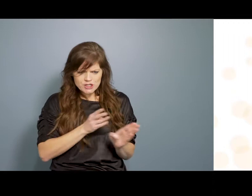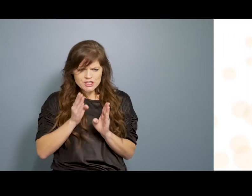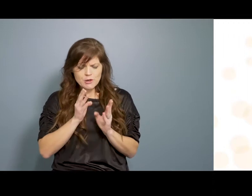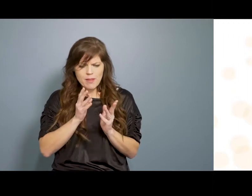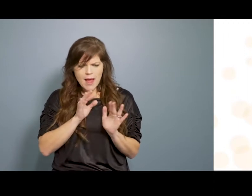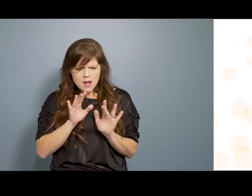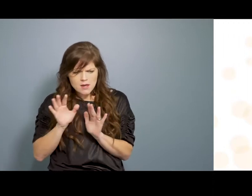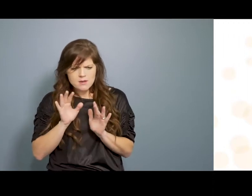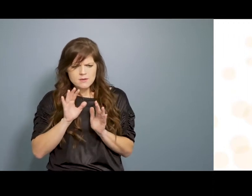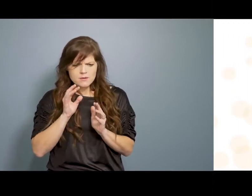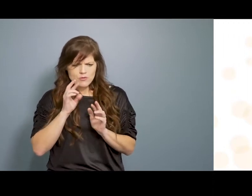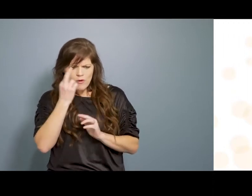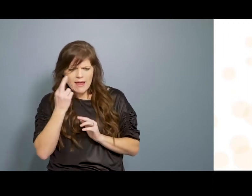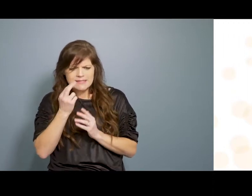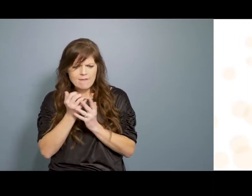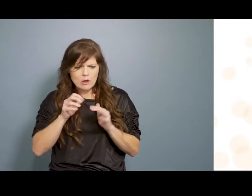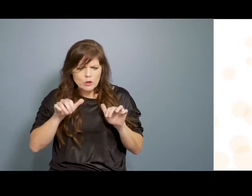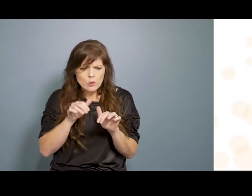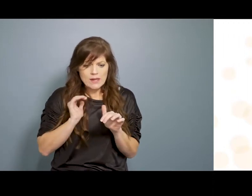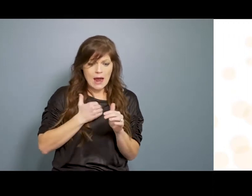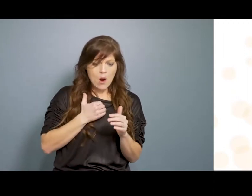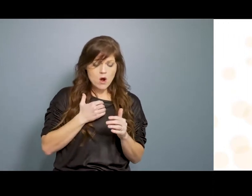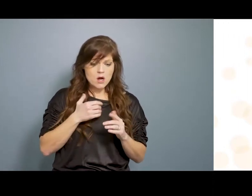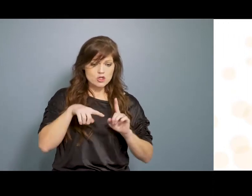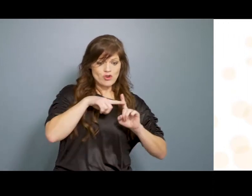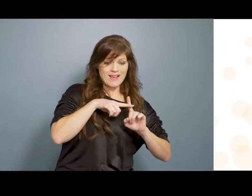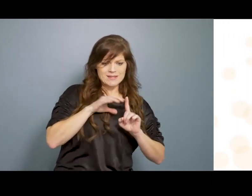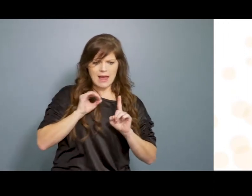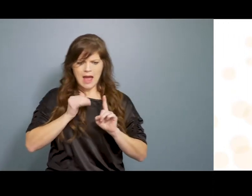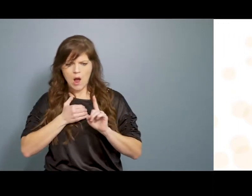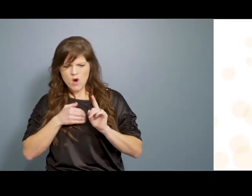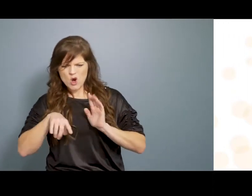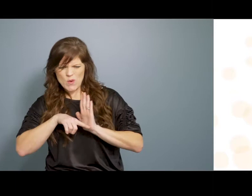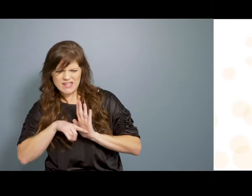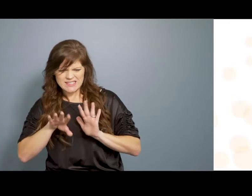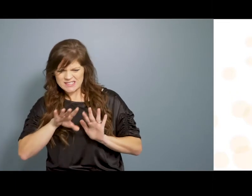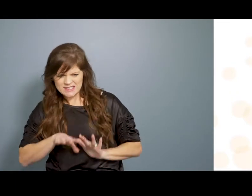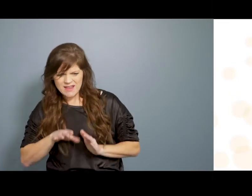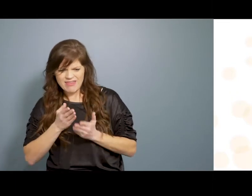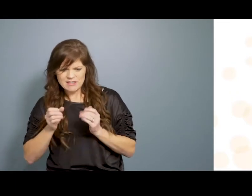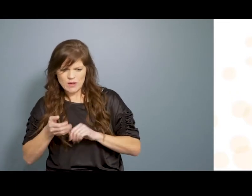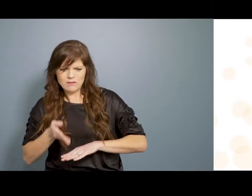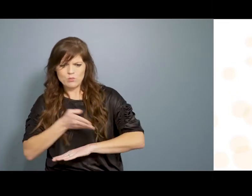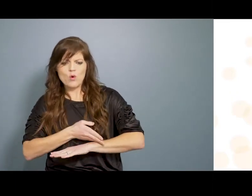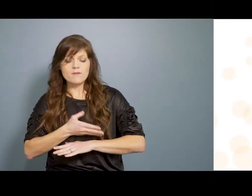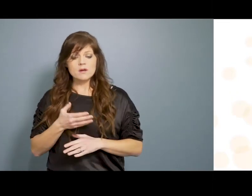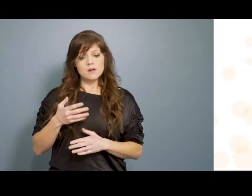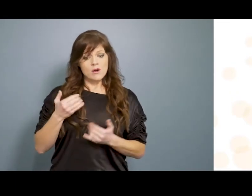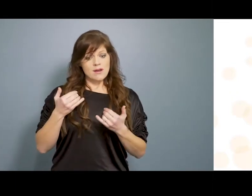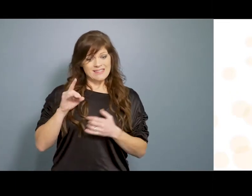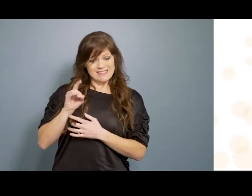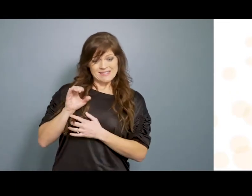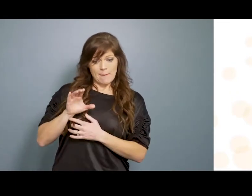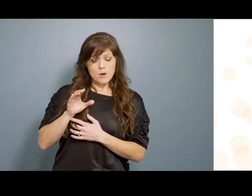where we were and what we were doing, what our strengths and weaknesses were. This consulting firm actually worked with the board, and in